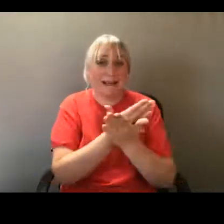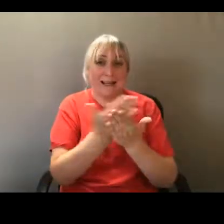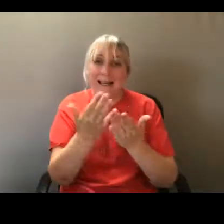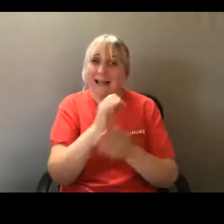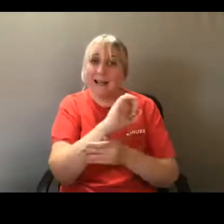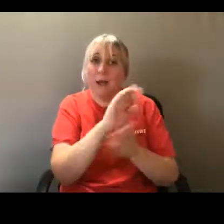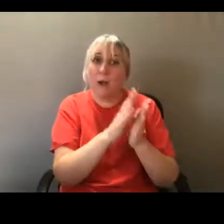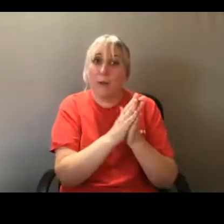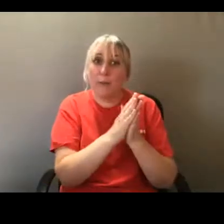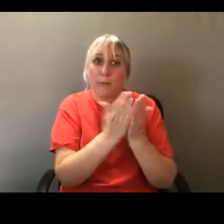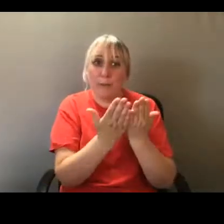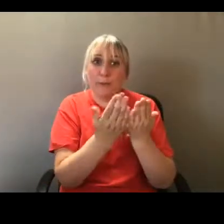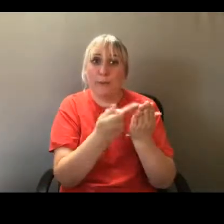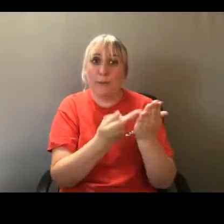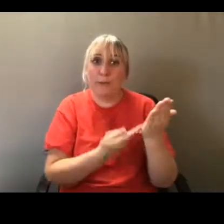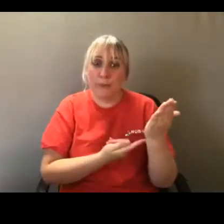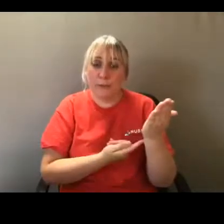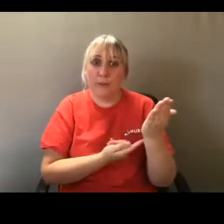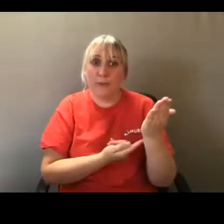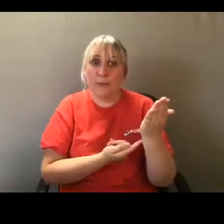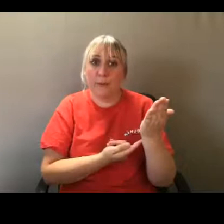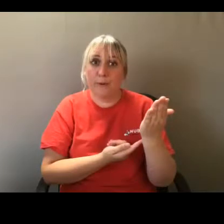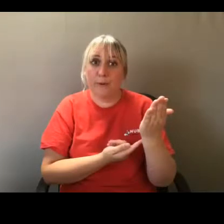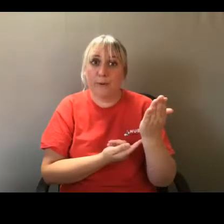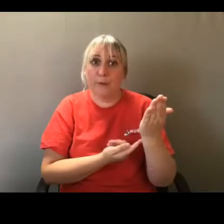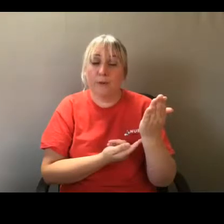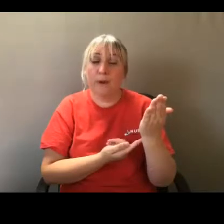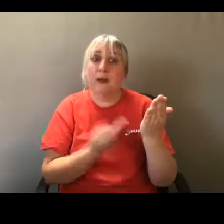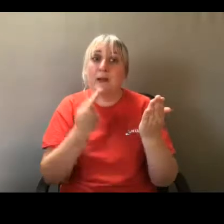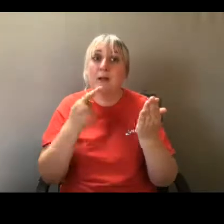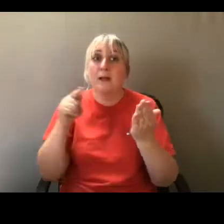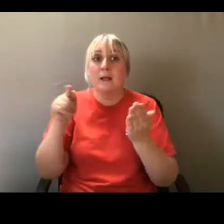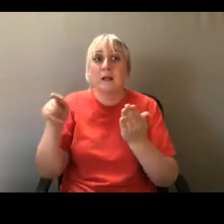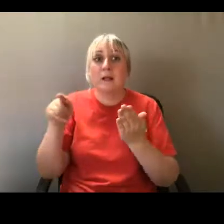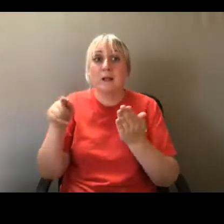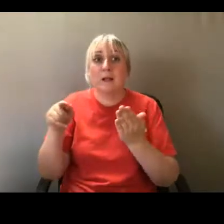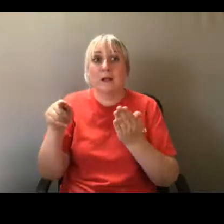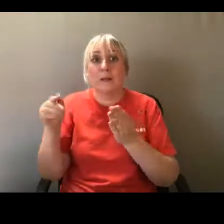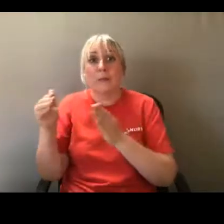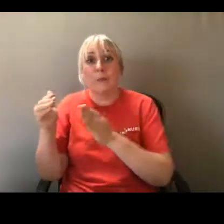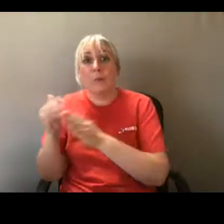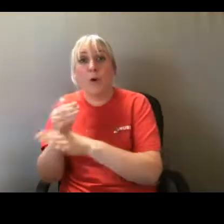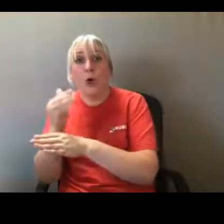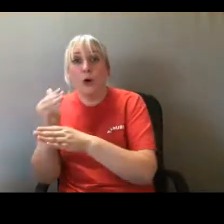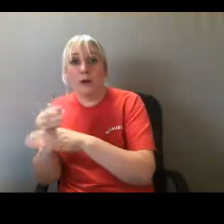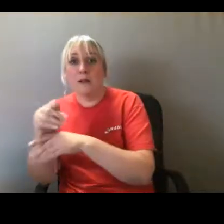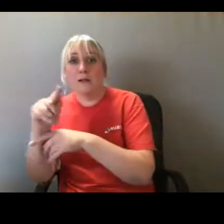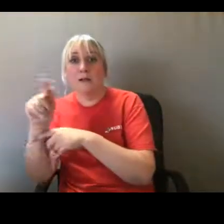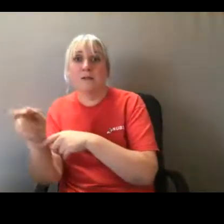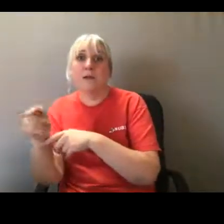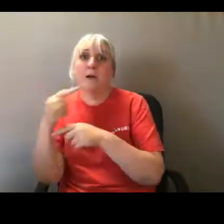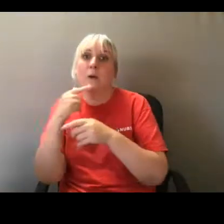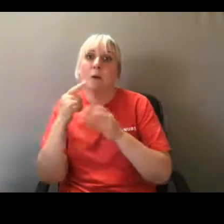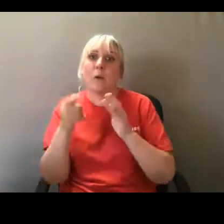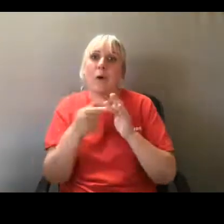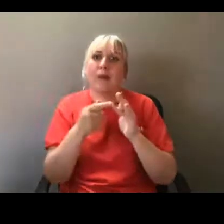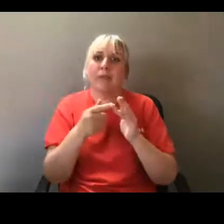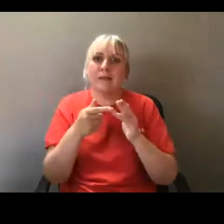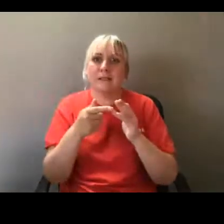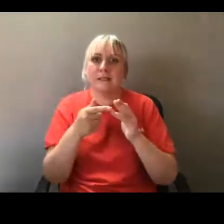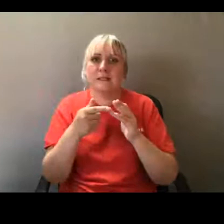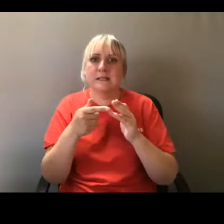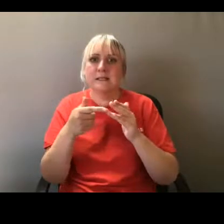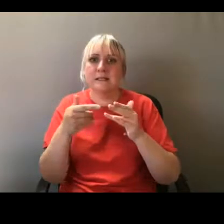book that leave both workers and others further behind